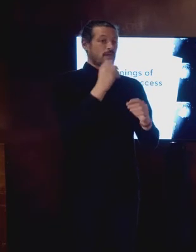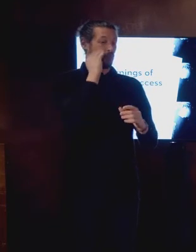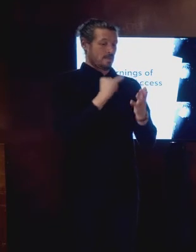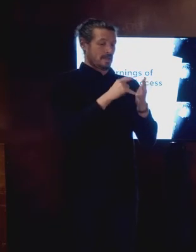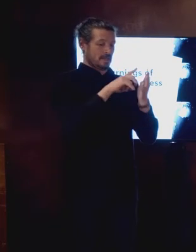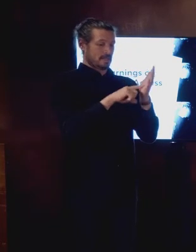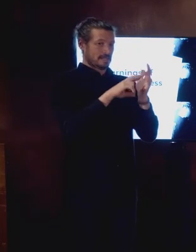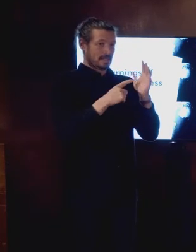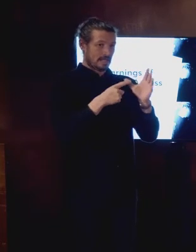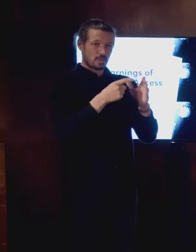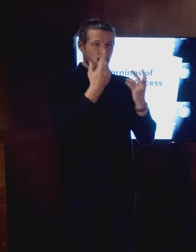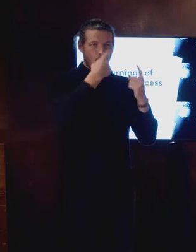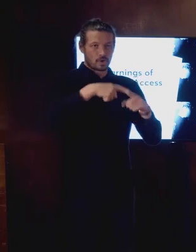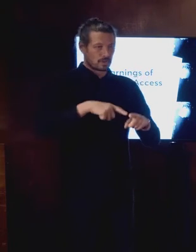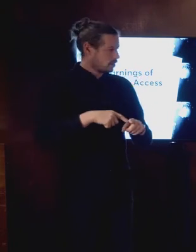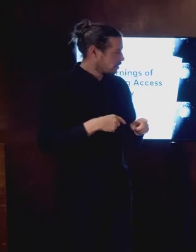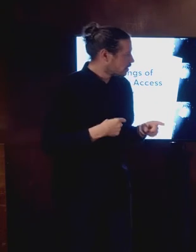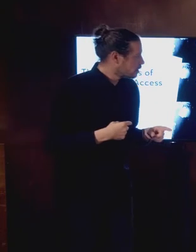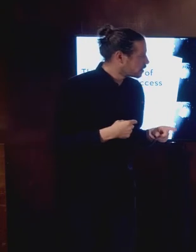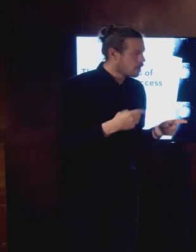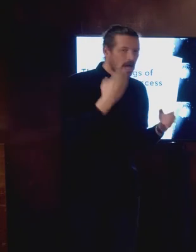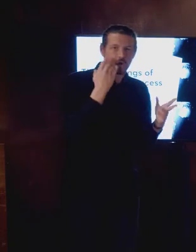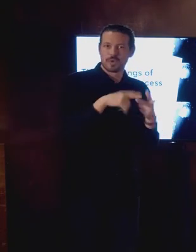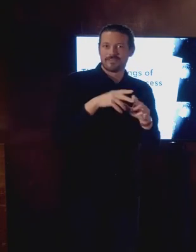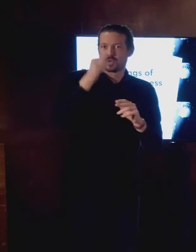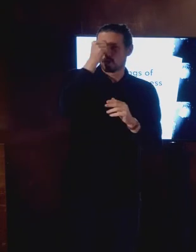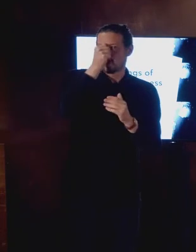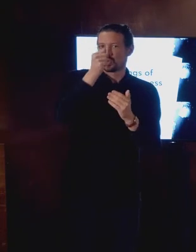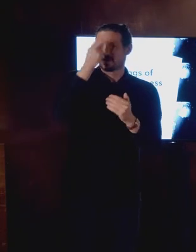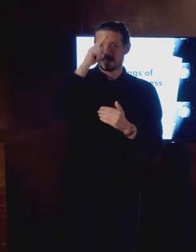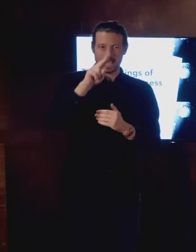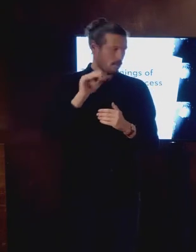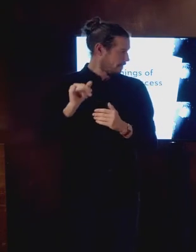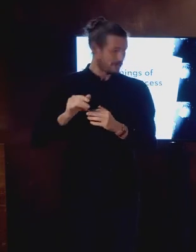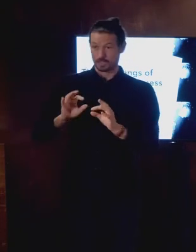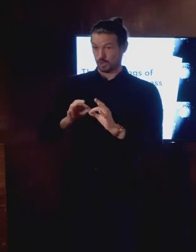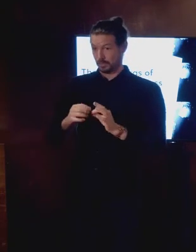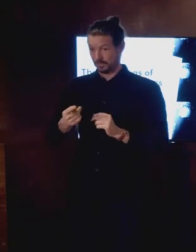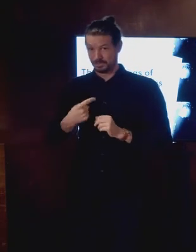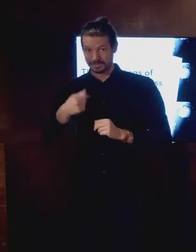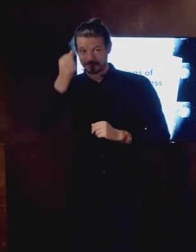could... I don't know if either of you may know the name of it, but there is, or actually one of our interpreters may